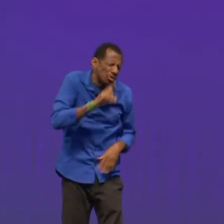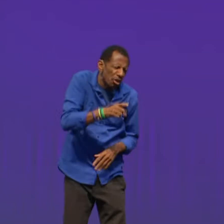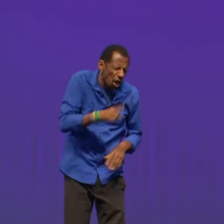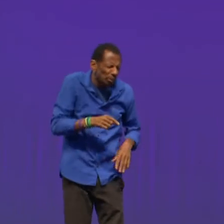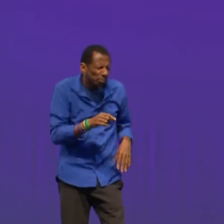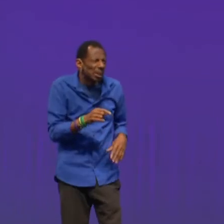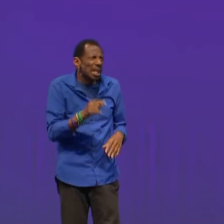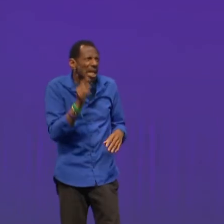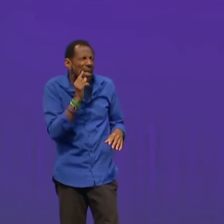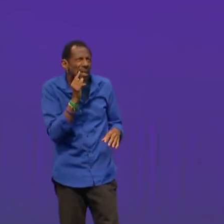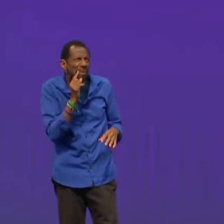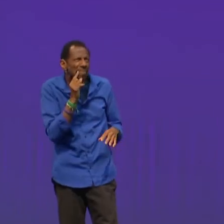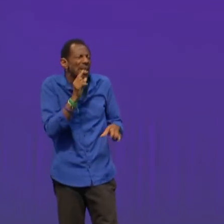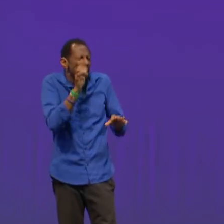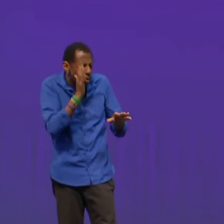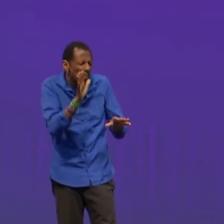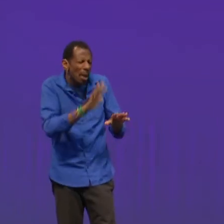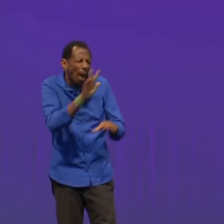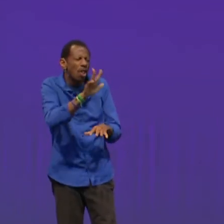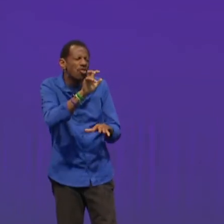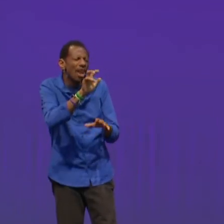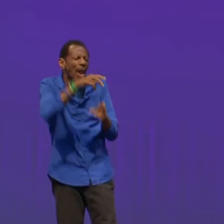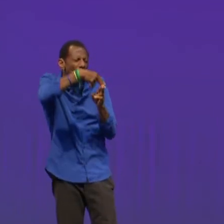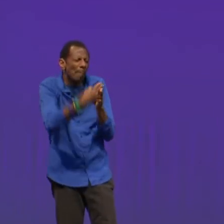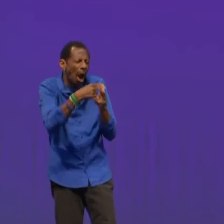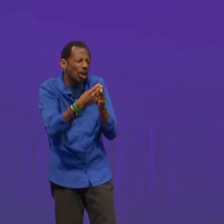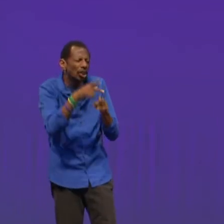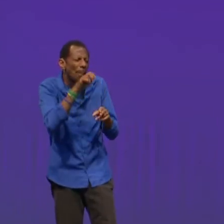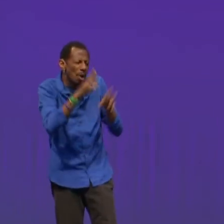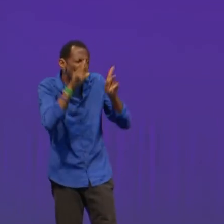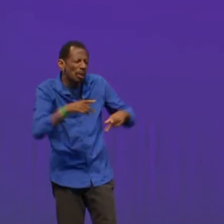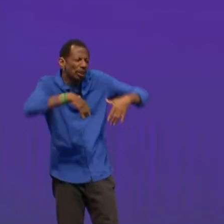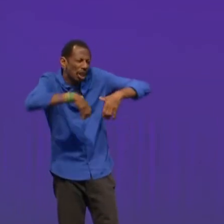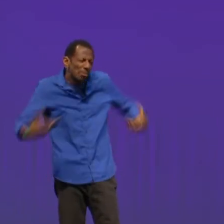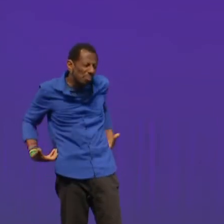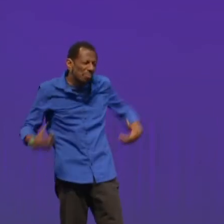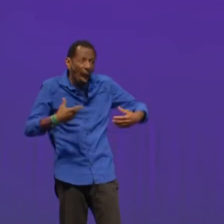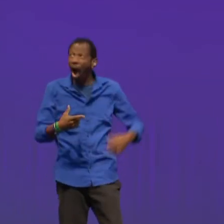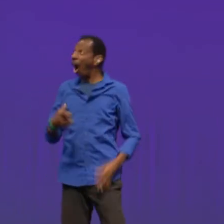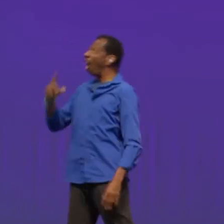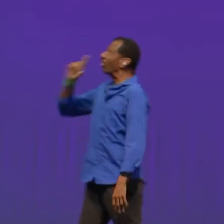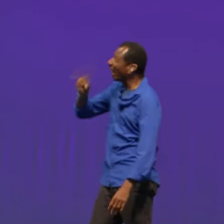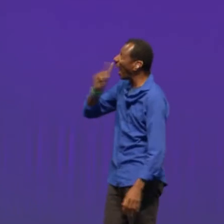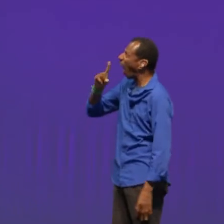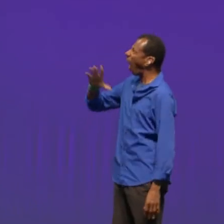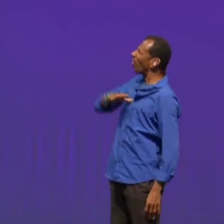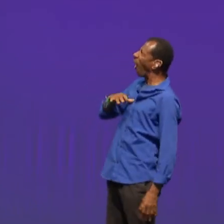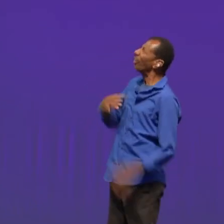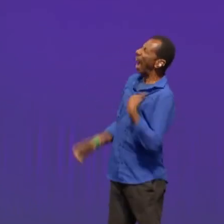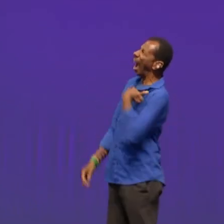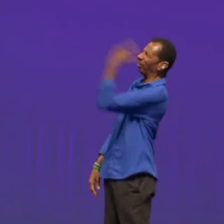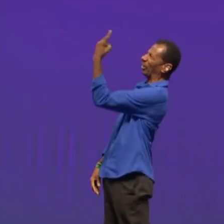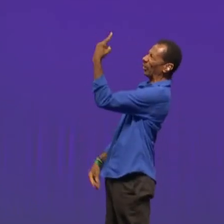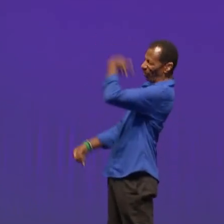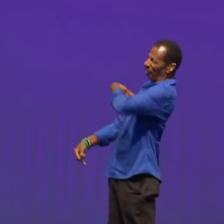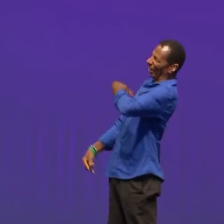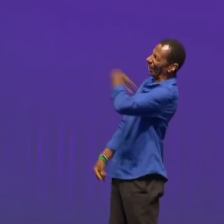The shopkeeper said, well, let's see, that one I think will hold about 300 pounds. Oh, fantastic. I'll take 2